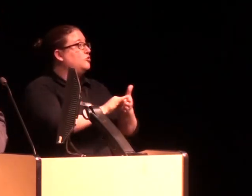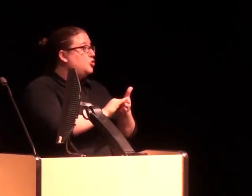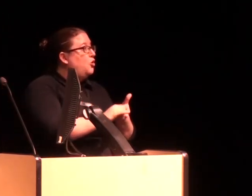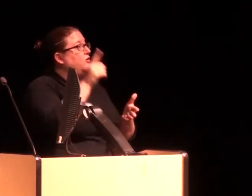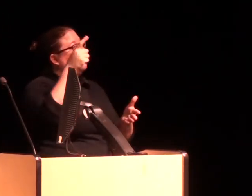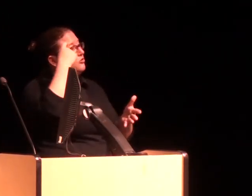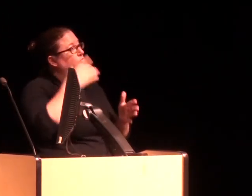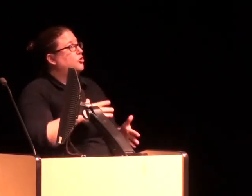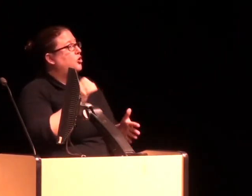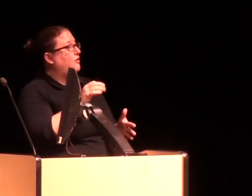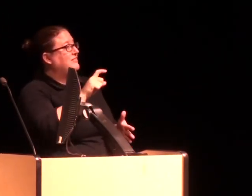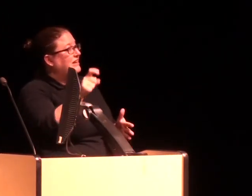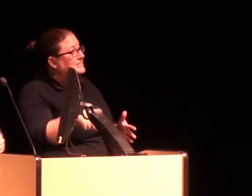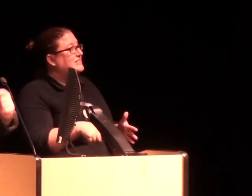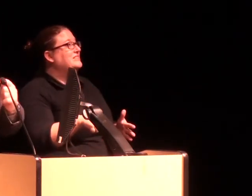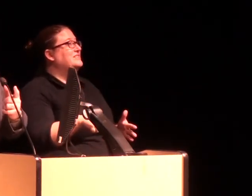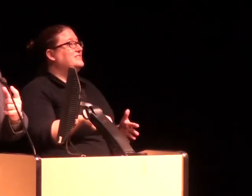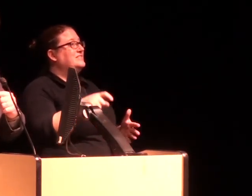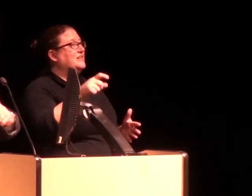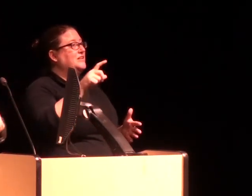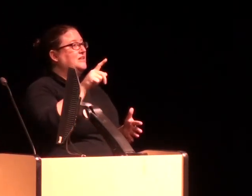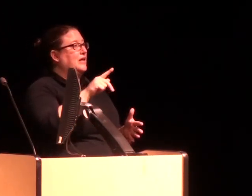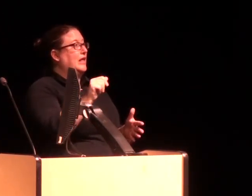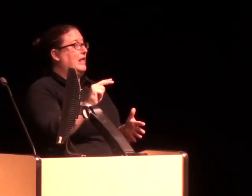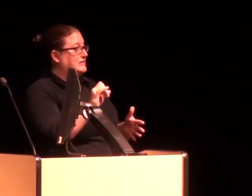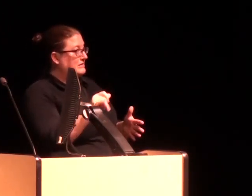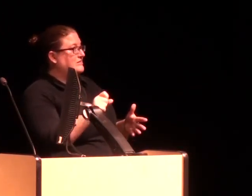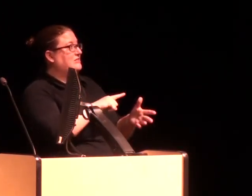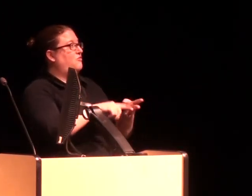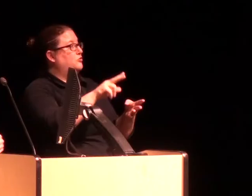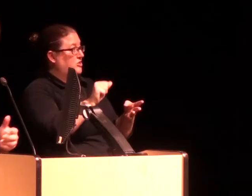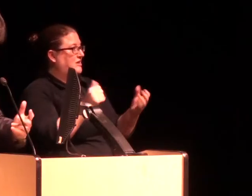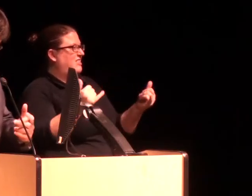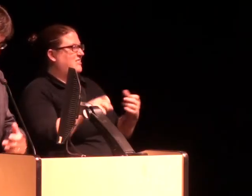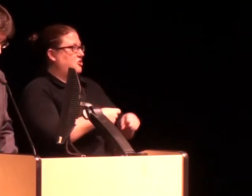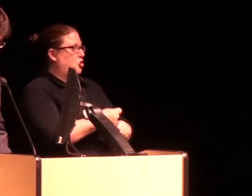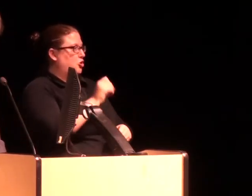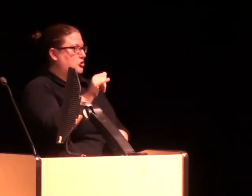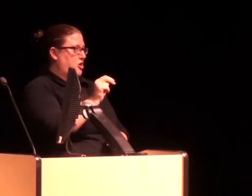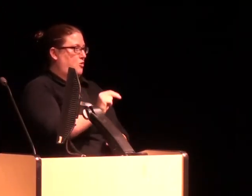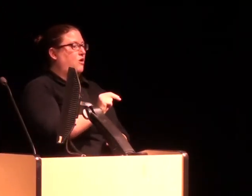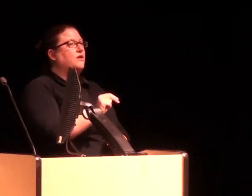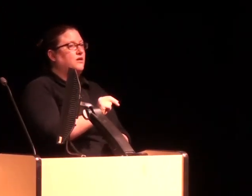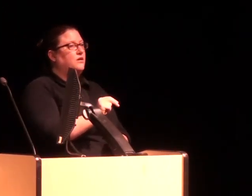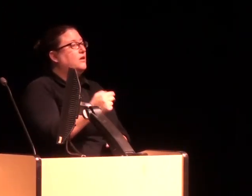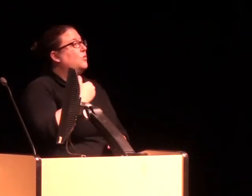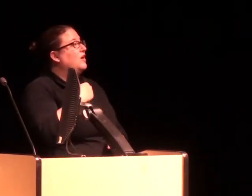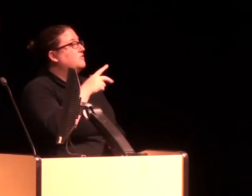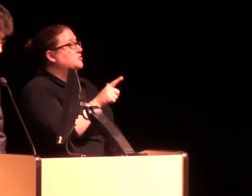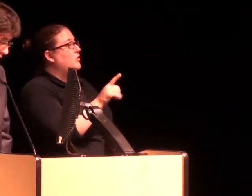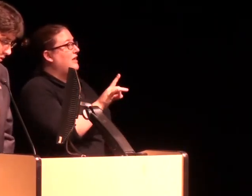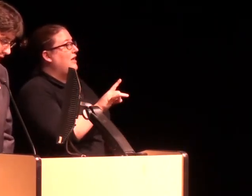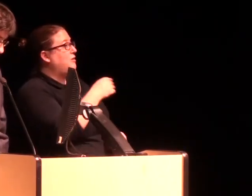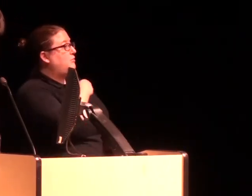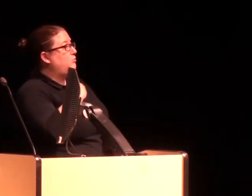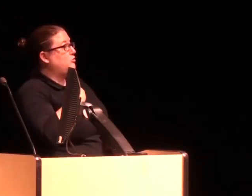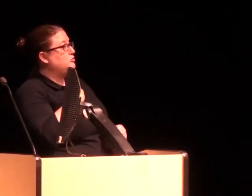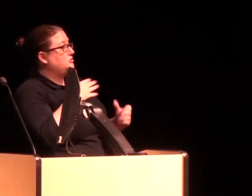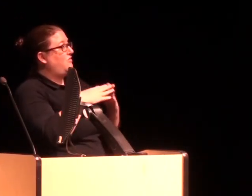Texas, Arkansas, and Virginia this year in January. We have 28 members of the House in